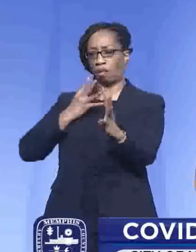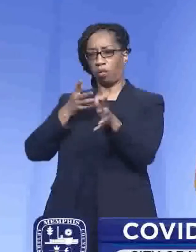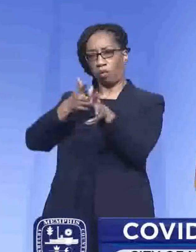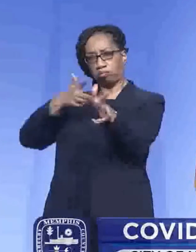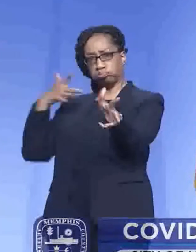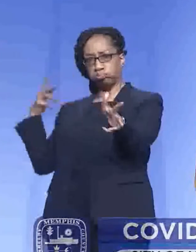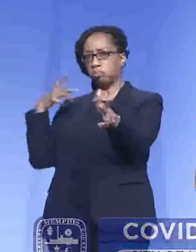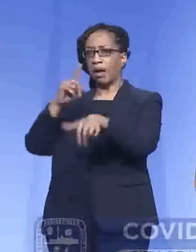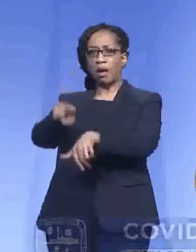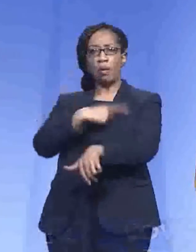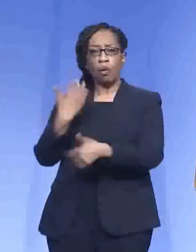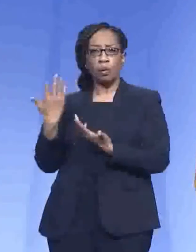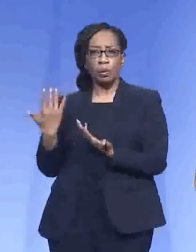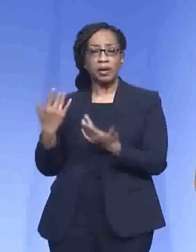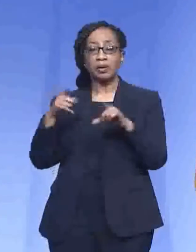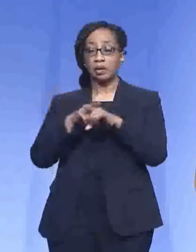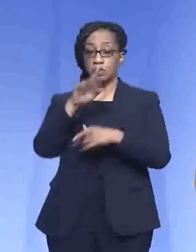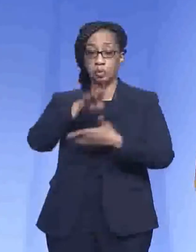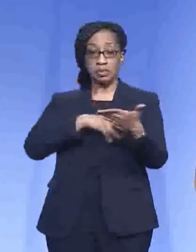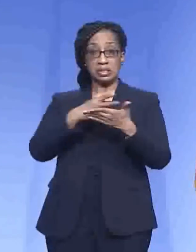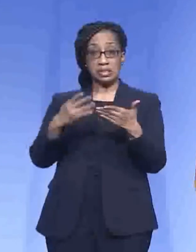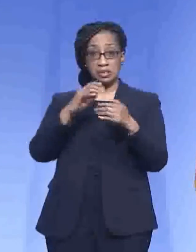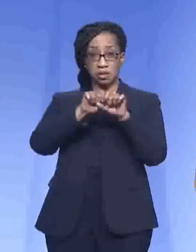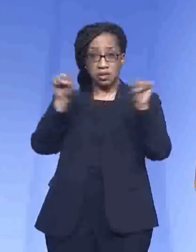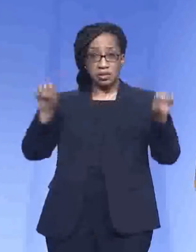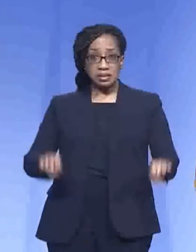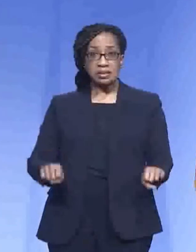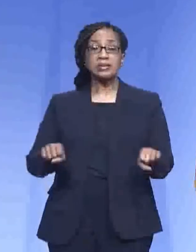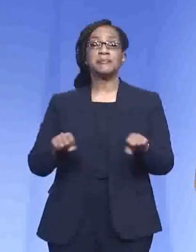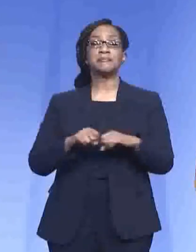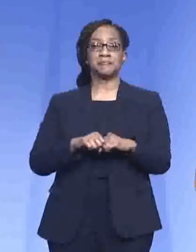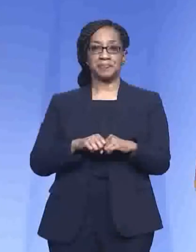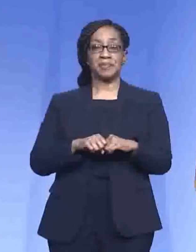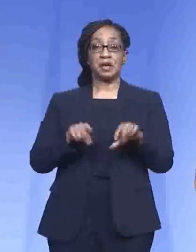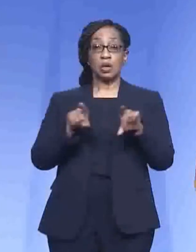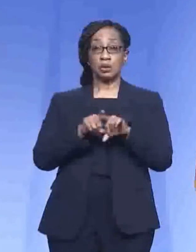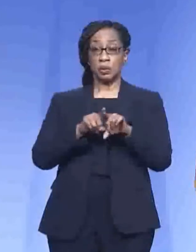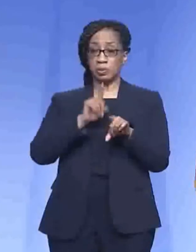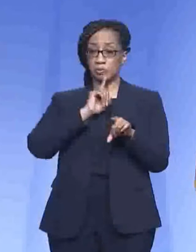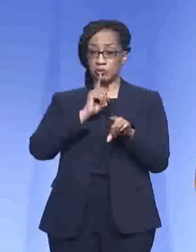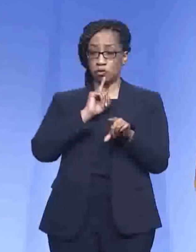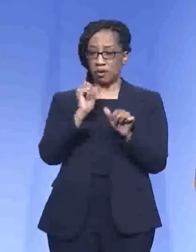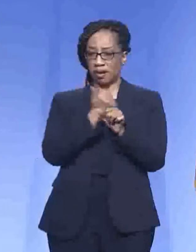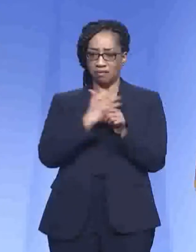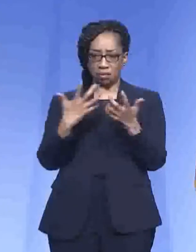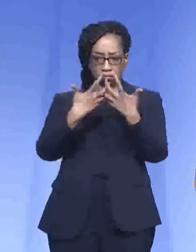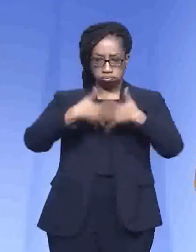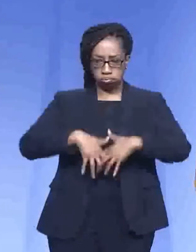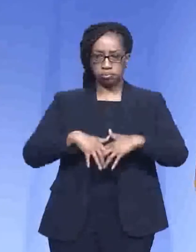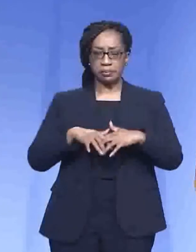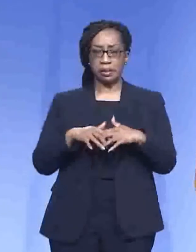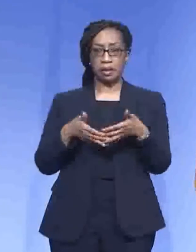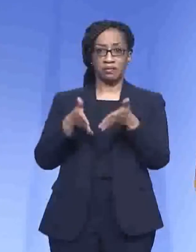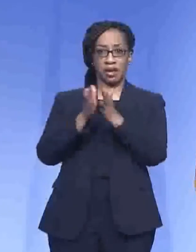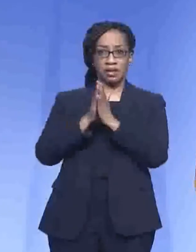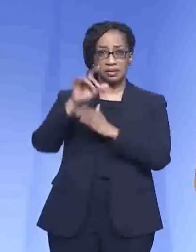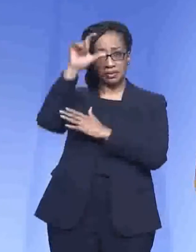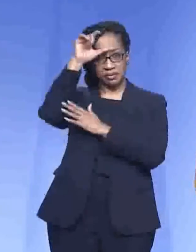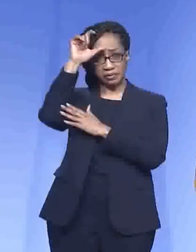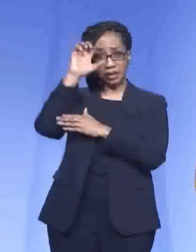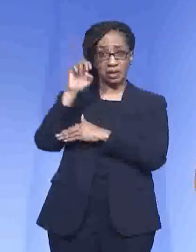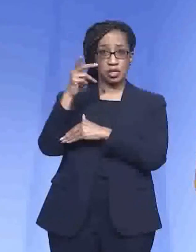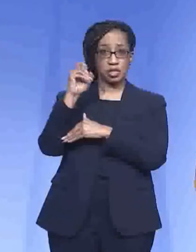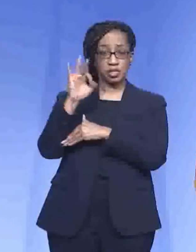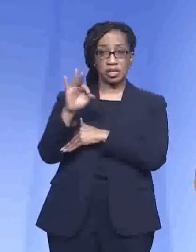the performance of the scheduling system. To ensure that there's continuity, I've asked the fire chief, Gina Sweat, to be